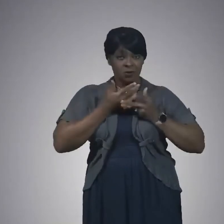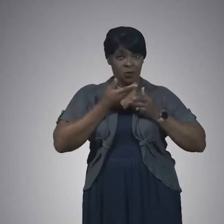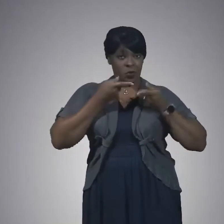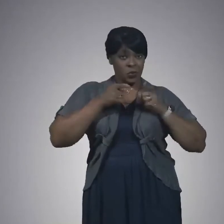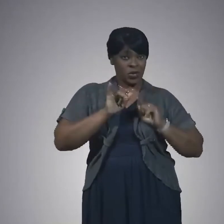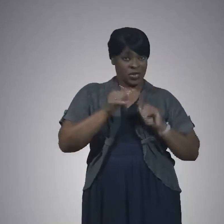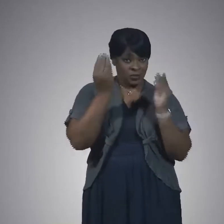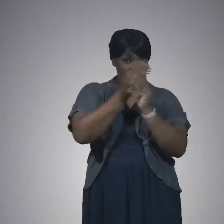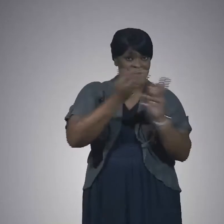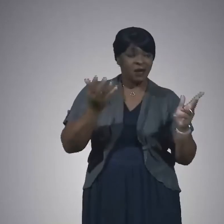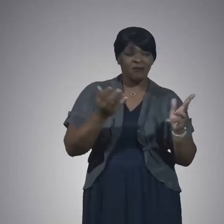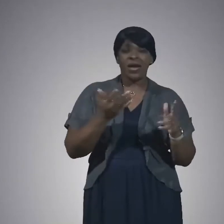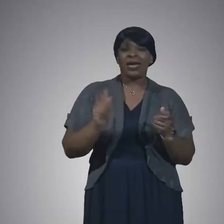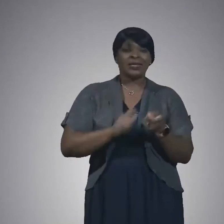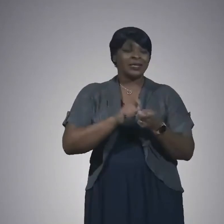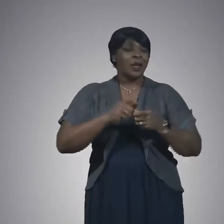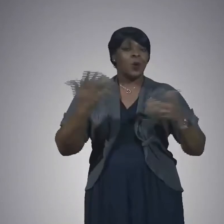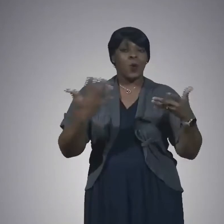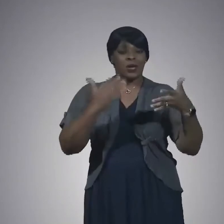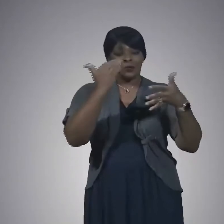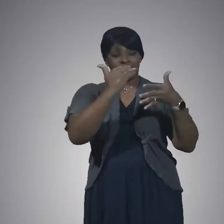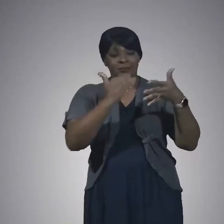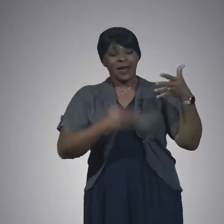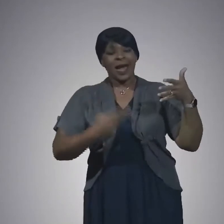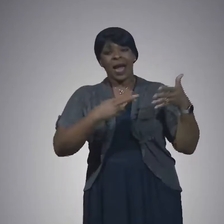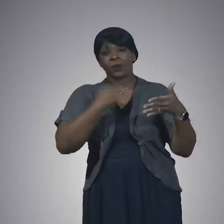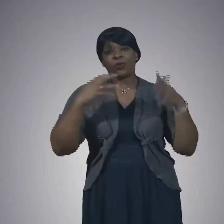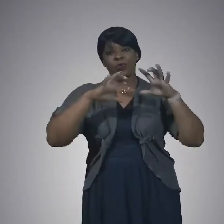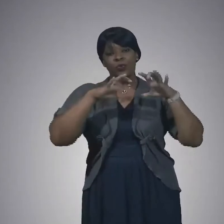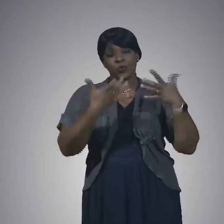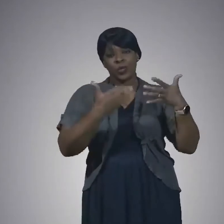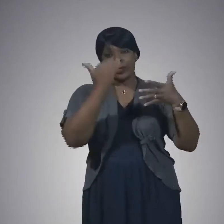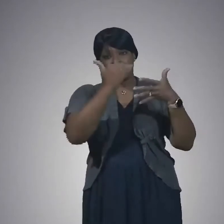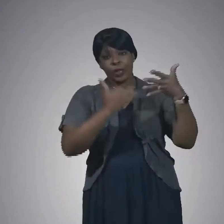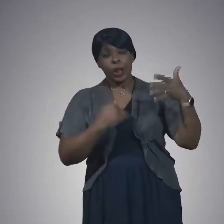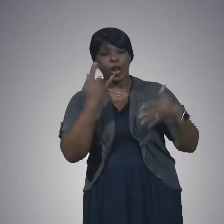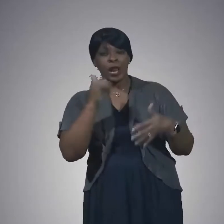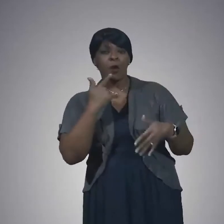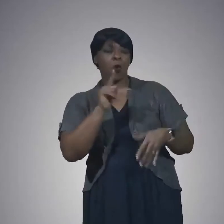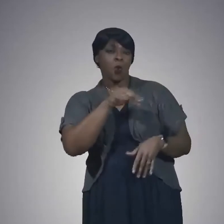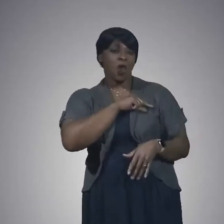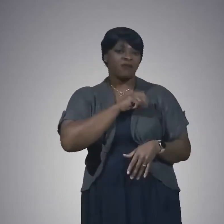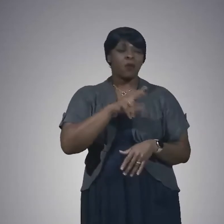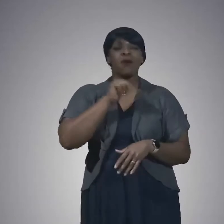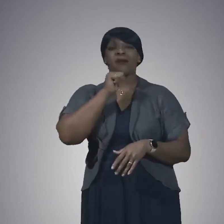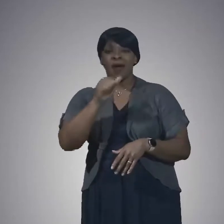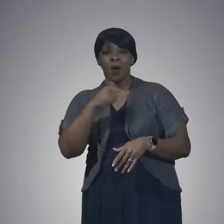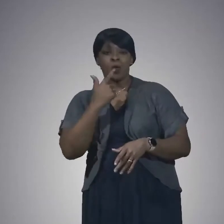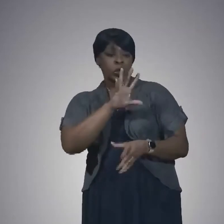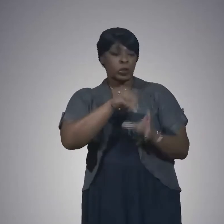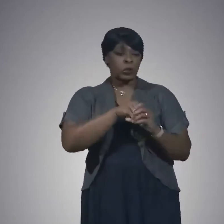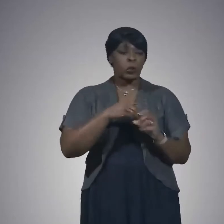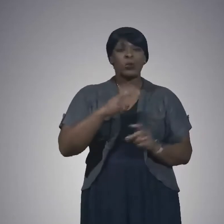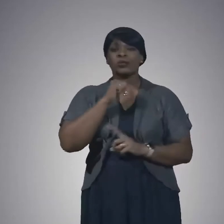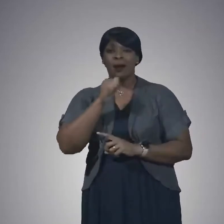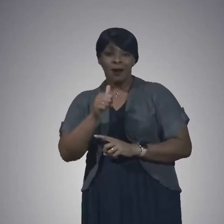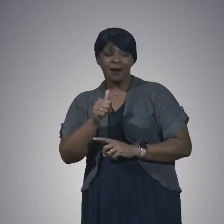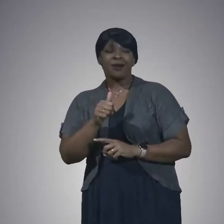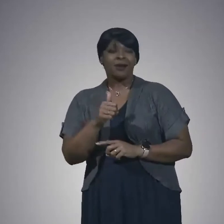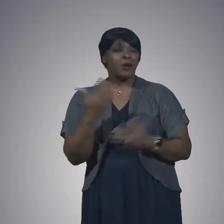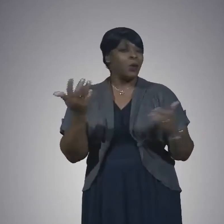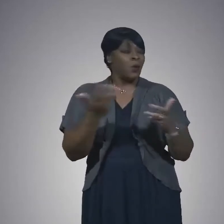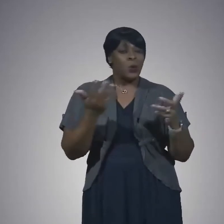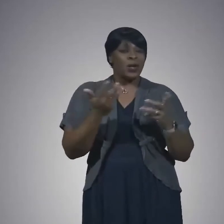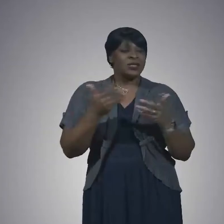to tell us exactly what that high risk group is going to look like, or who would be included, or what